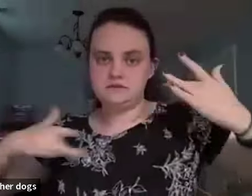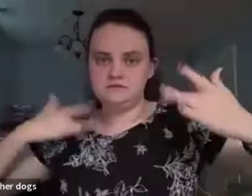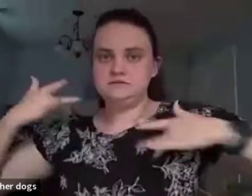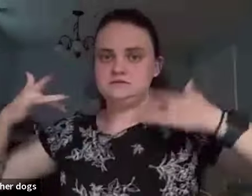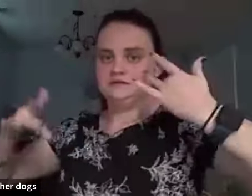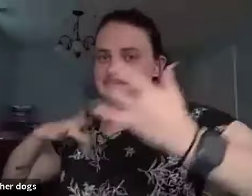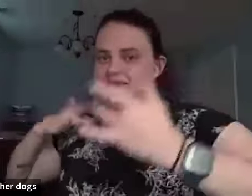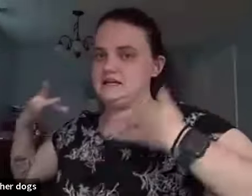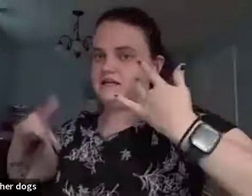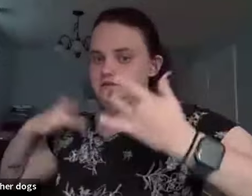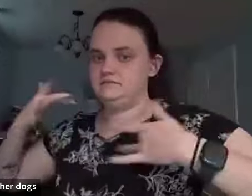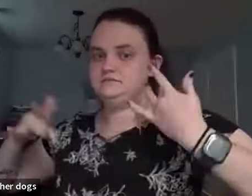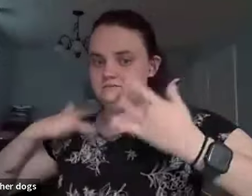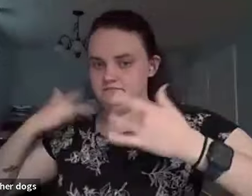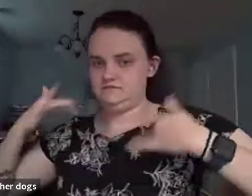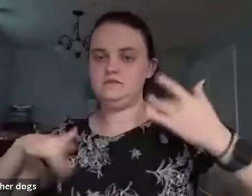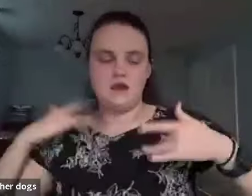me. Excited. Okay.